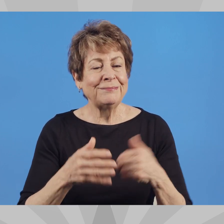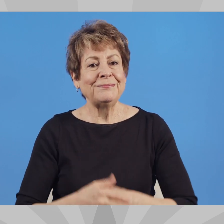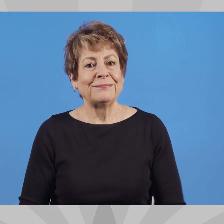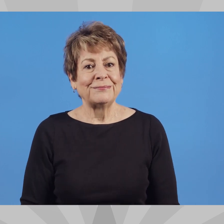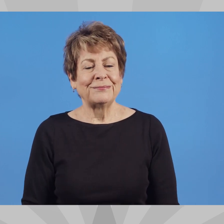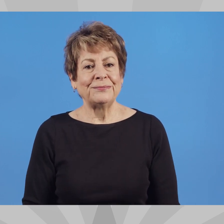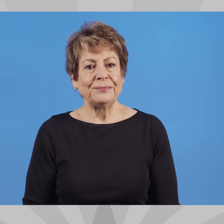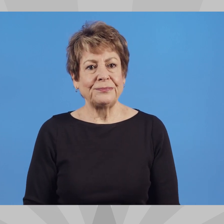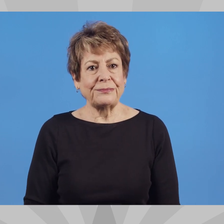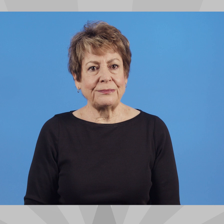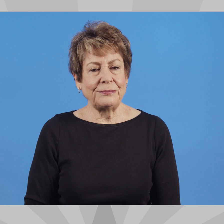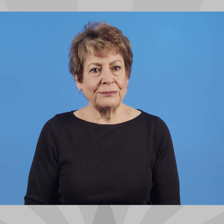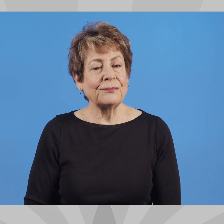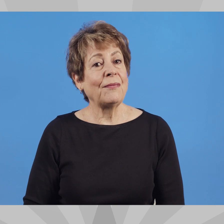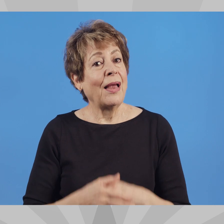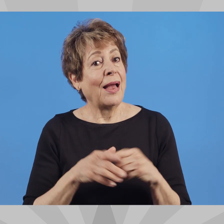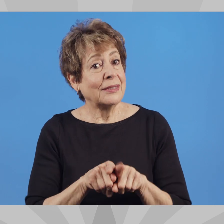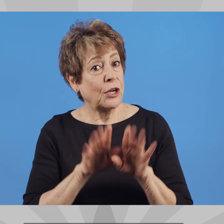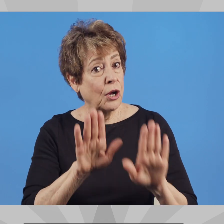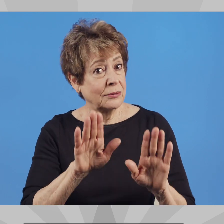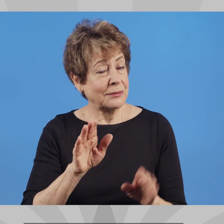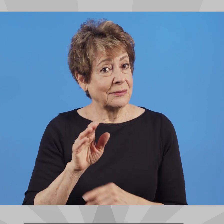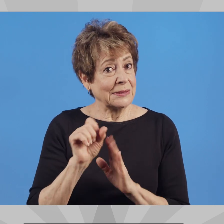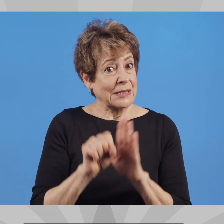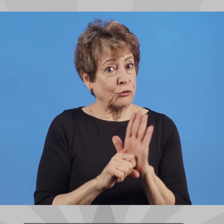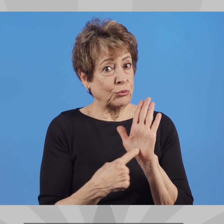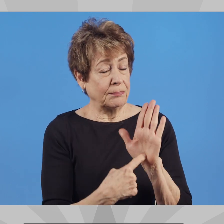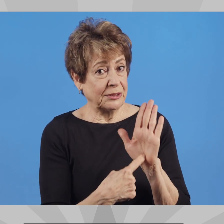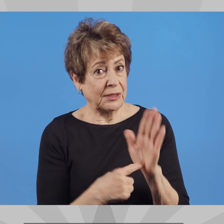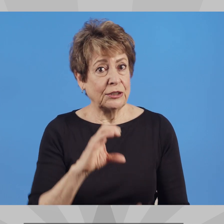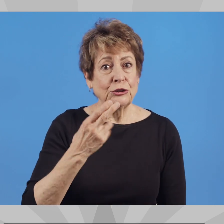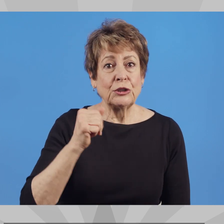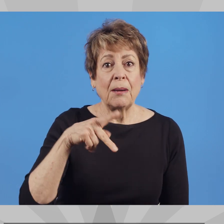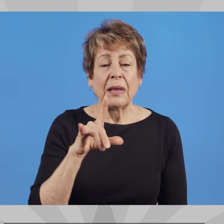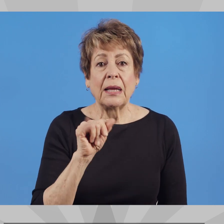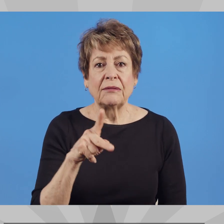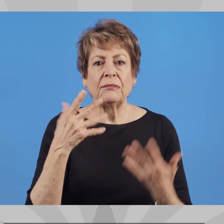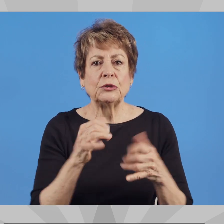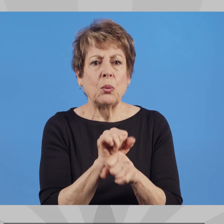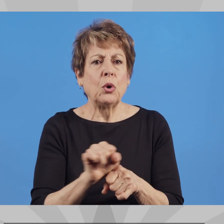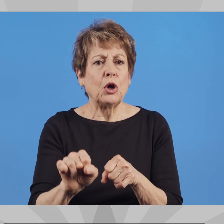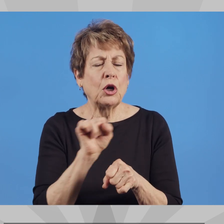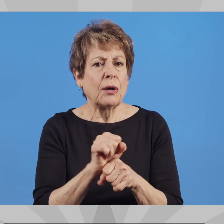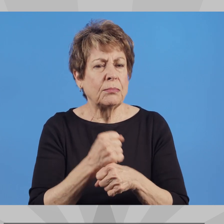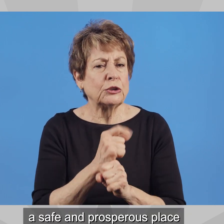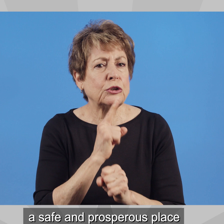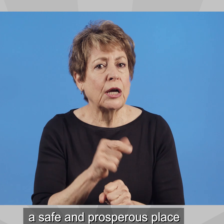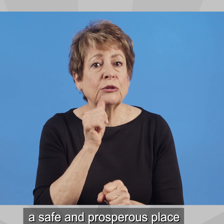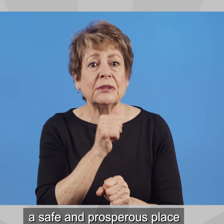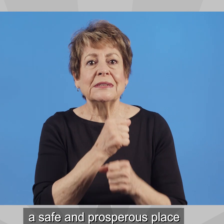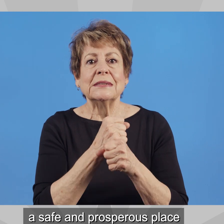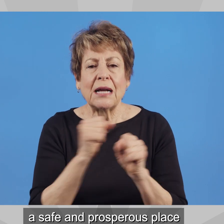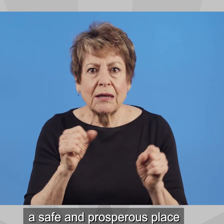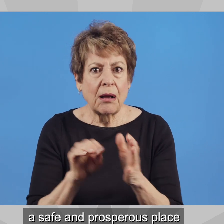As your state representative, Chaplik has worked to make Arizona a